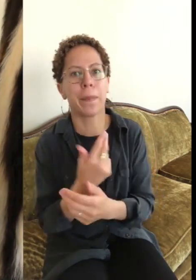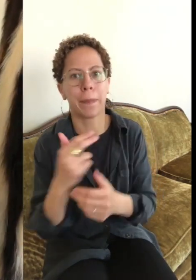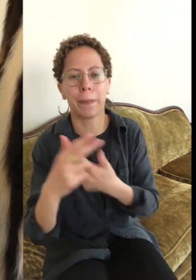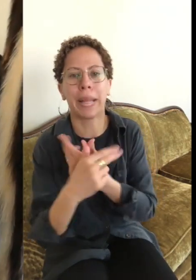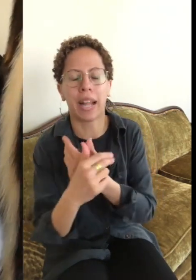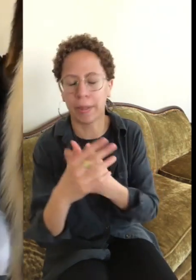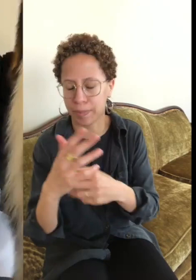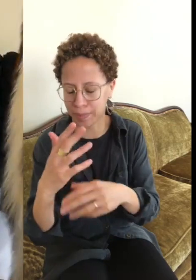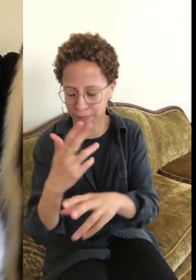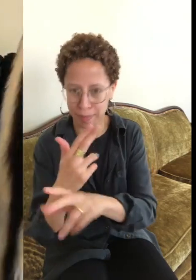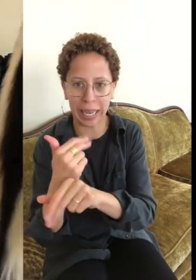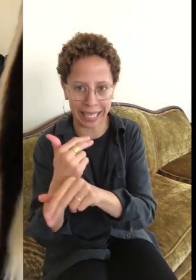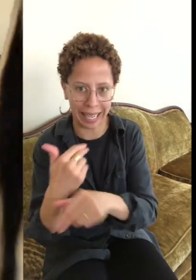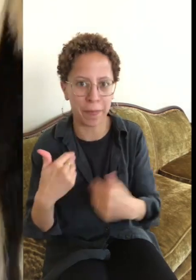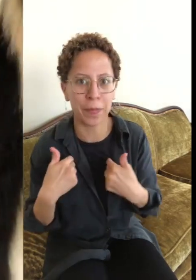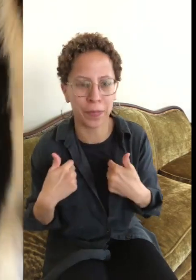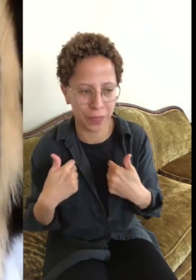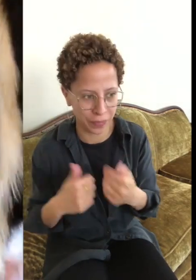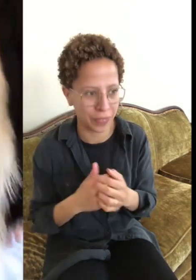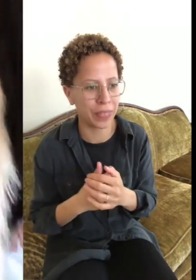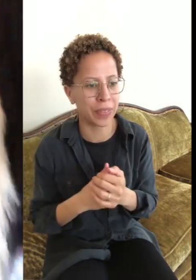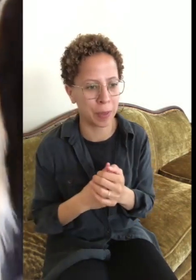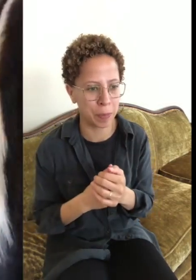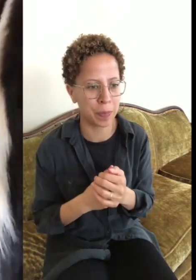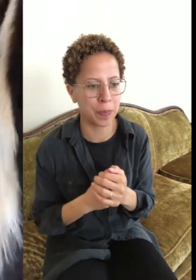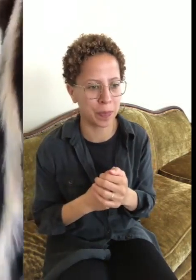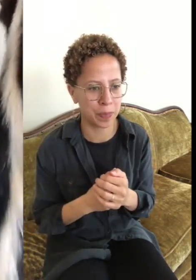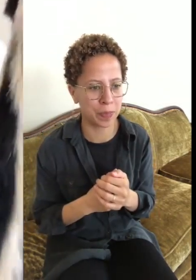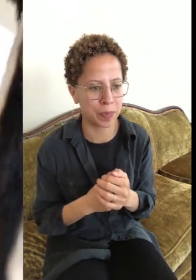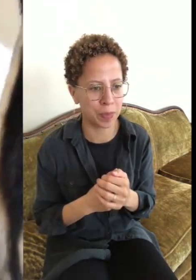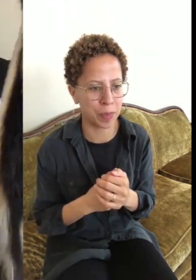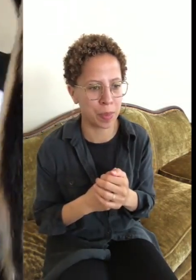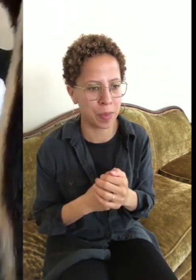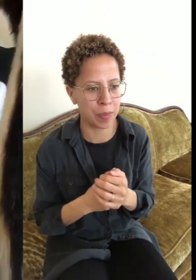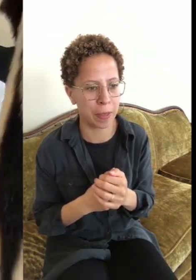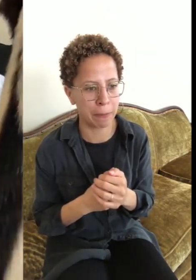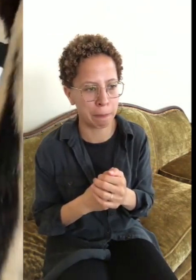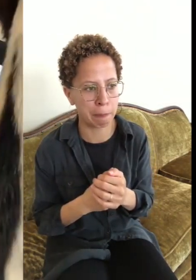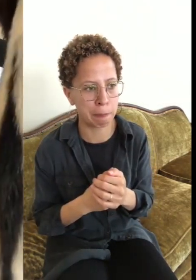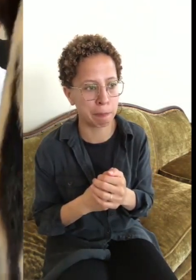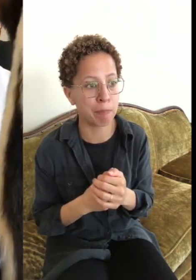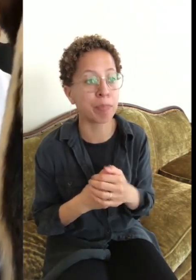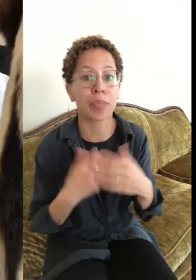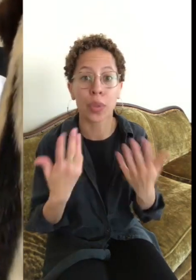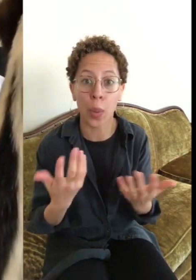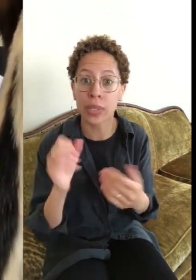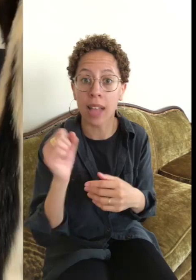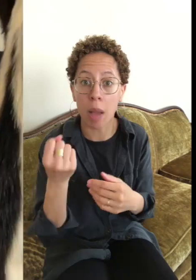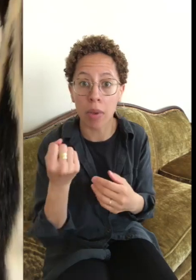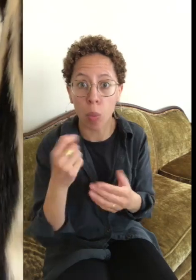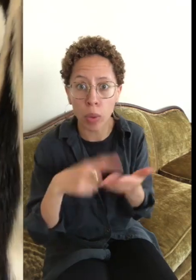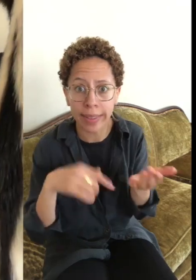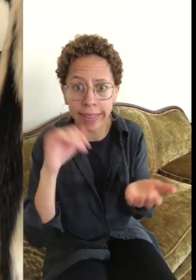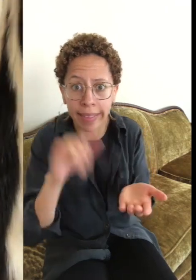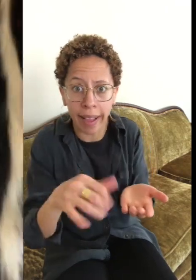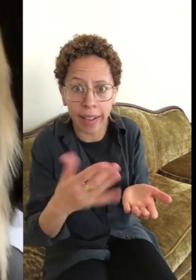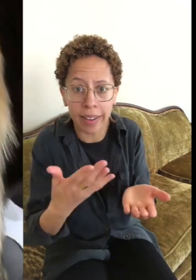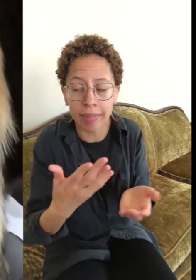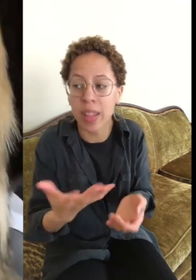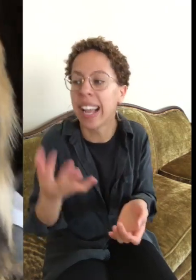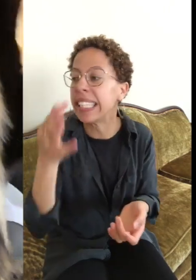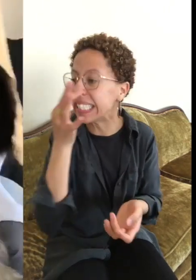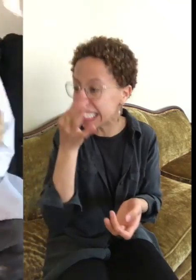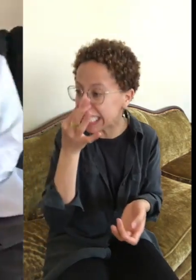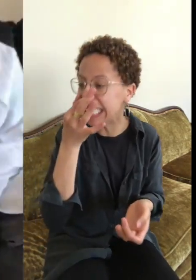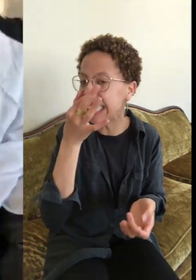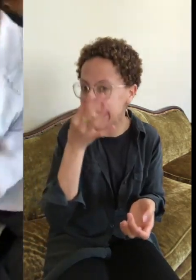Okay. All right, so Simon, what is this? It is a stinky, stinky skunk. It is a